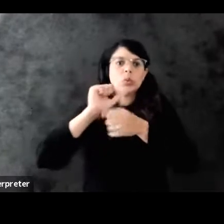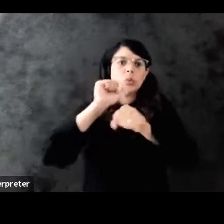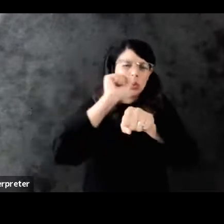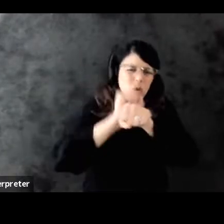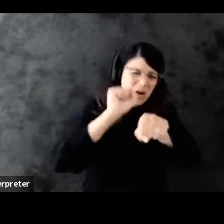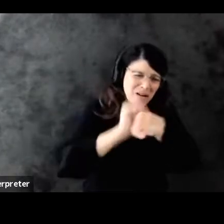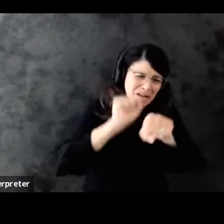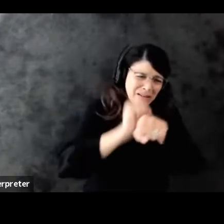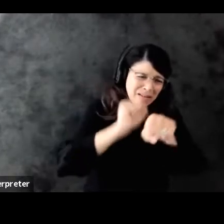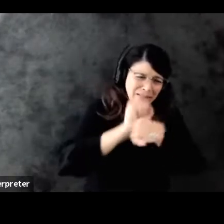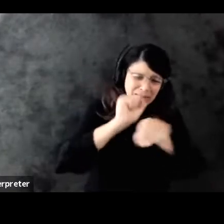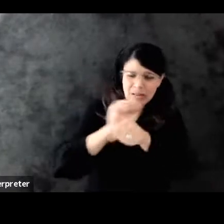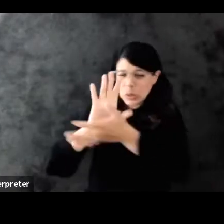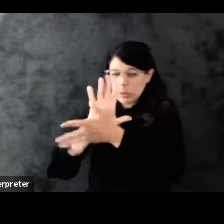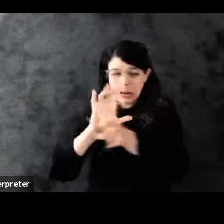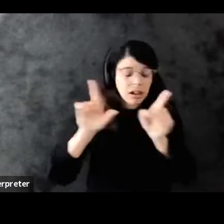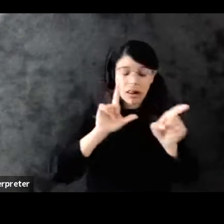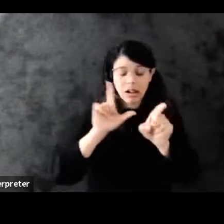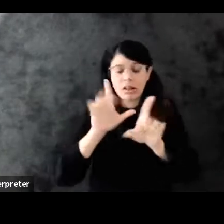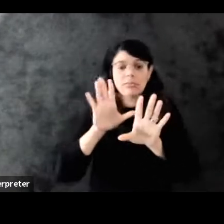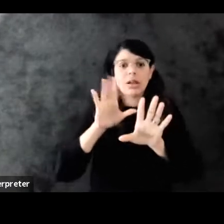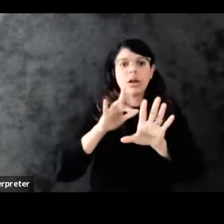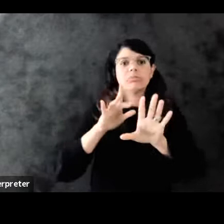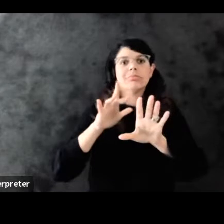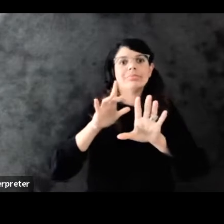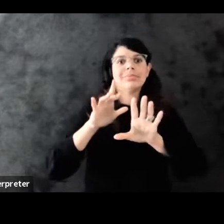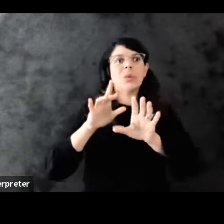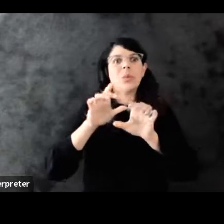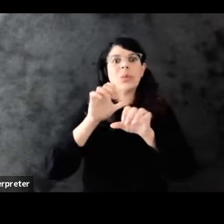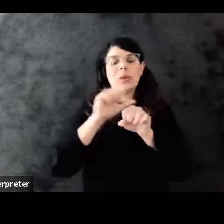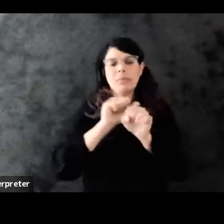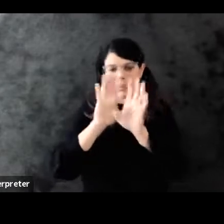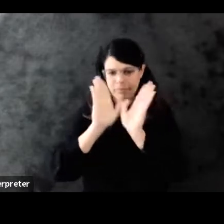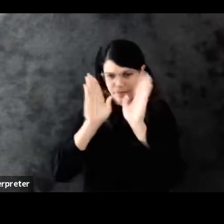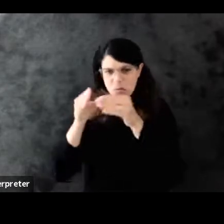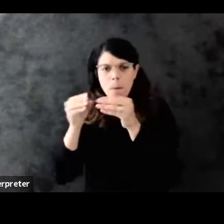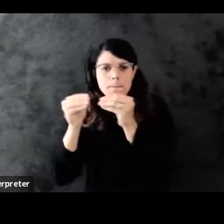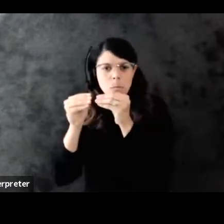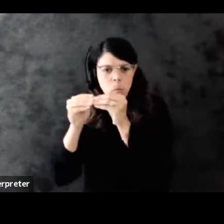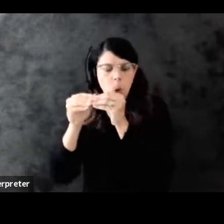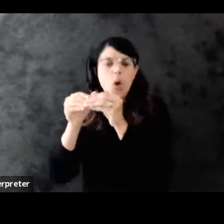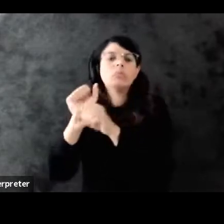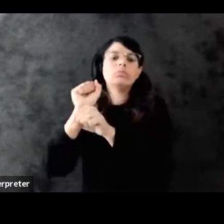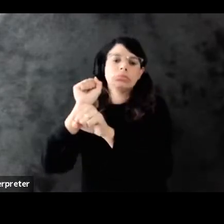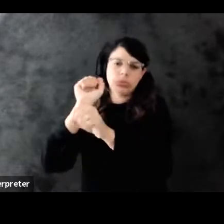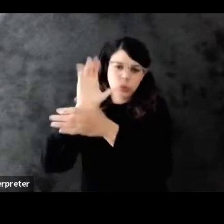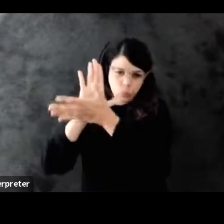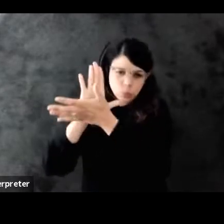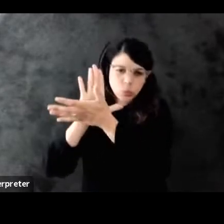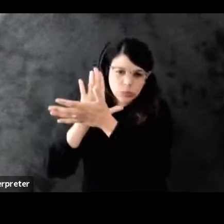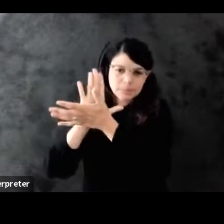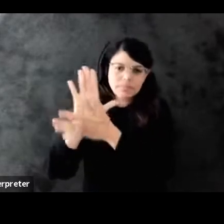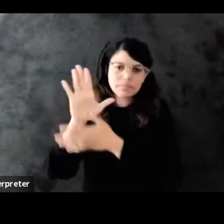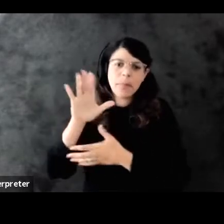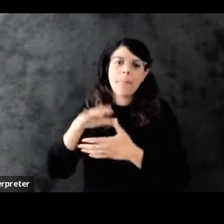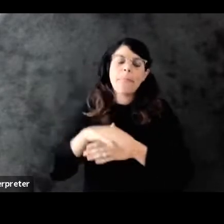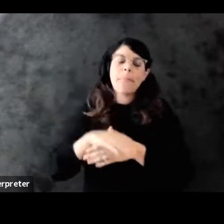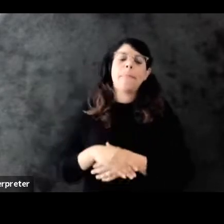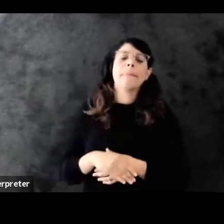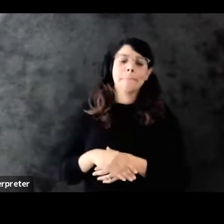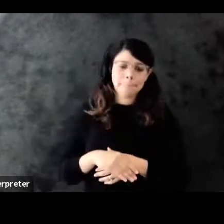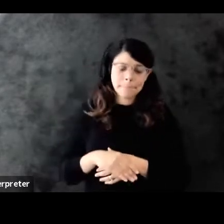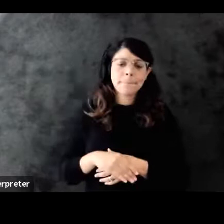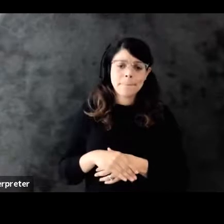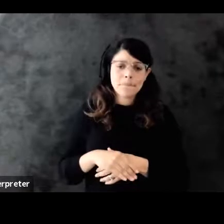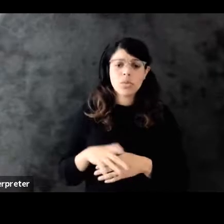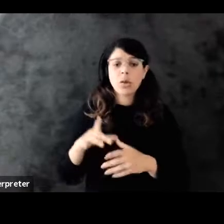And in doing so, I had become already a member of the anti-war movement with other veterans who were opposed to the war. And